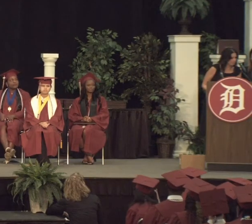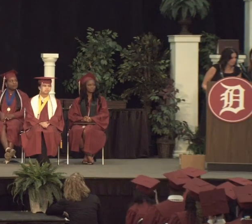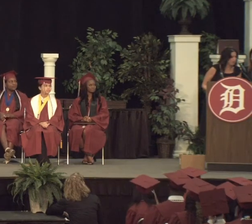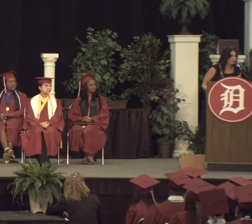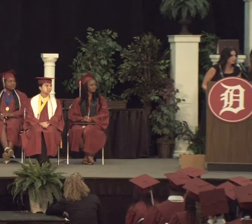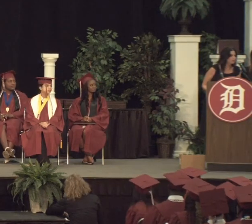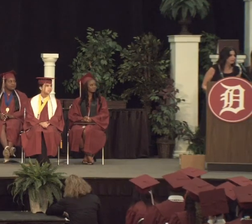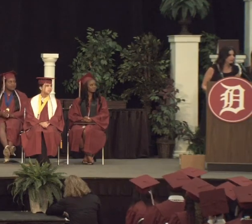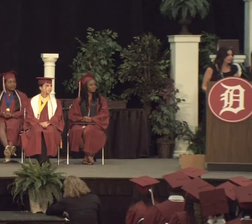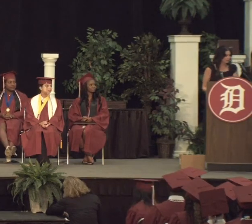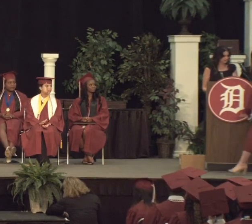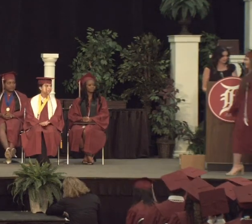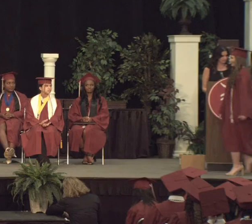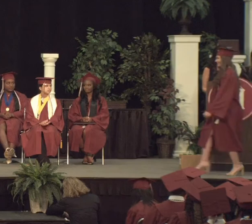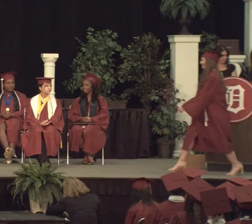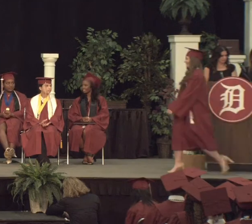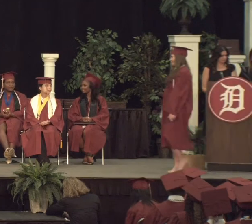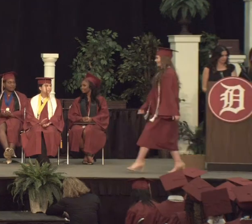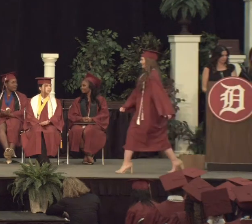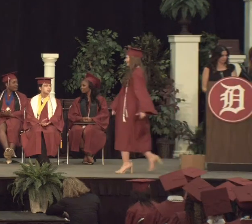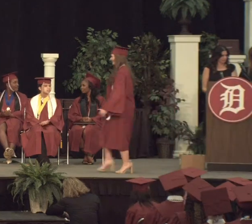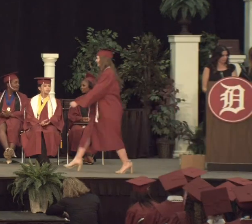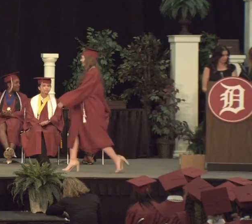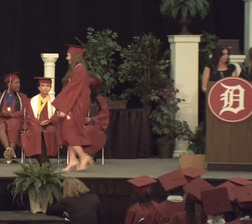Riley Fayard, cum laude.